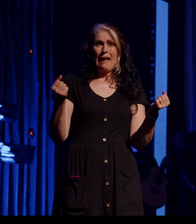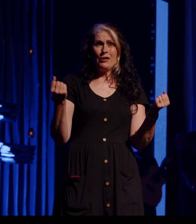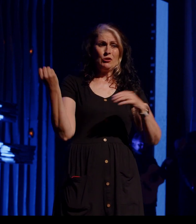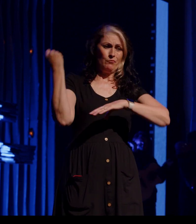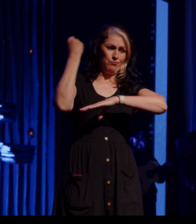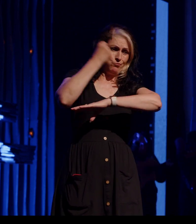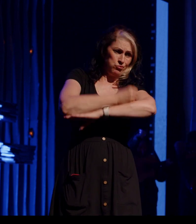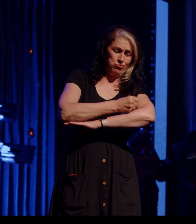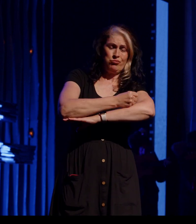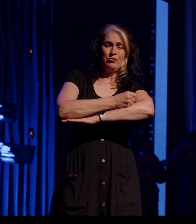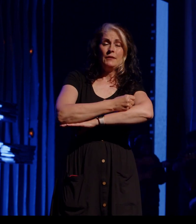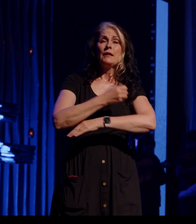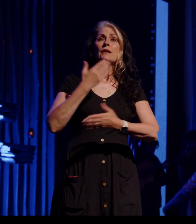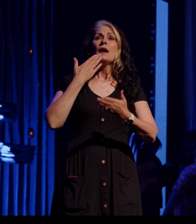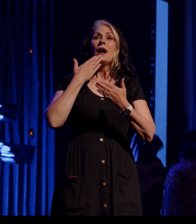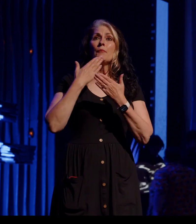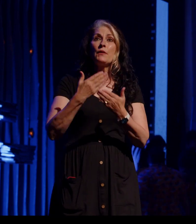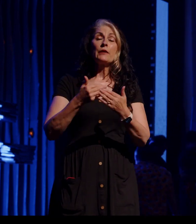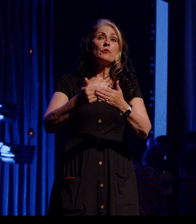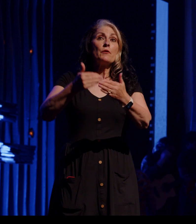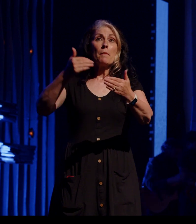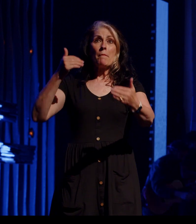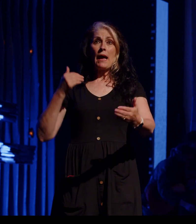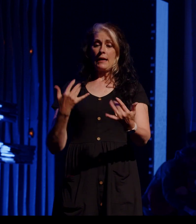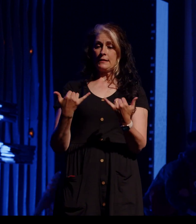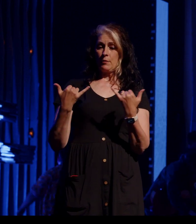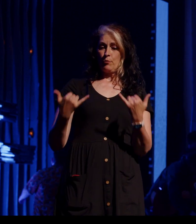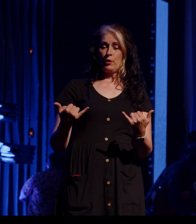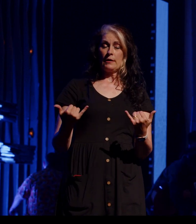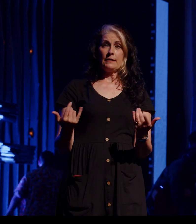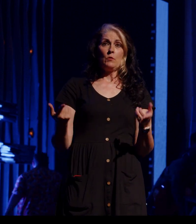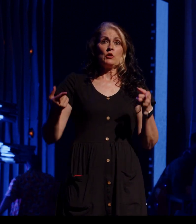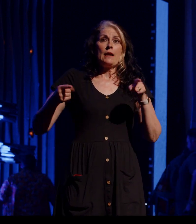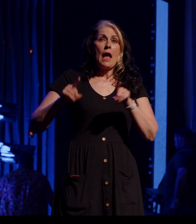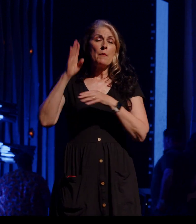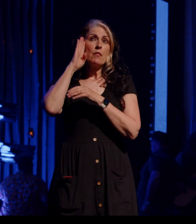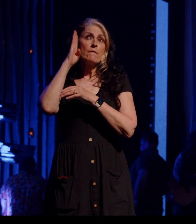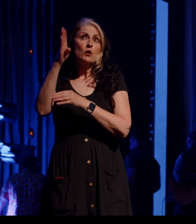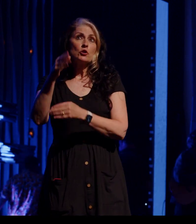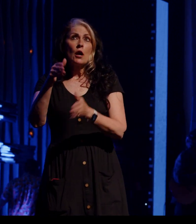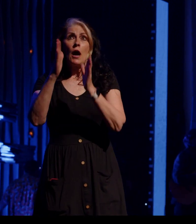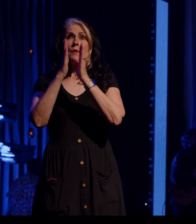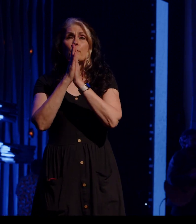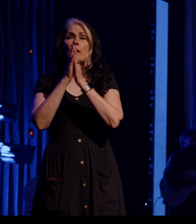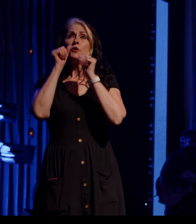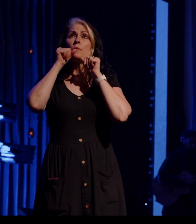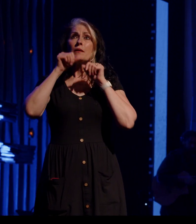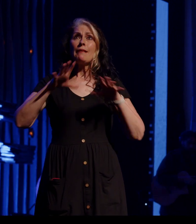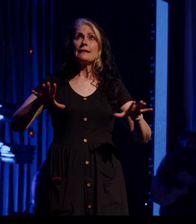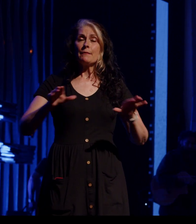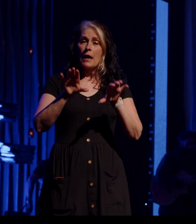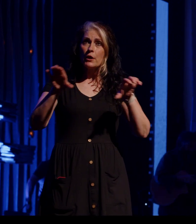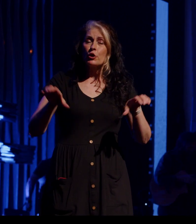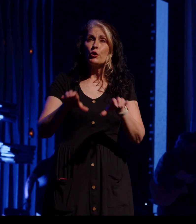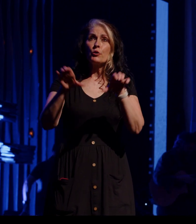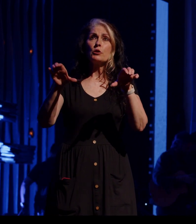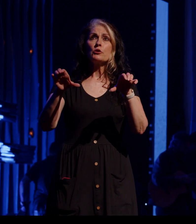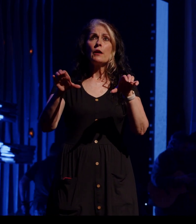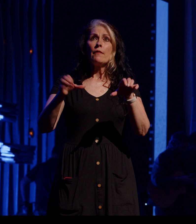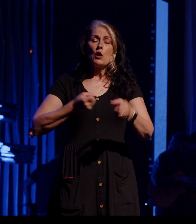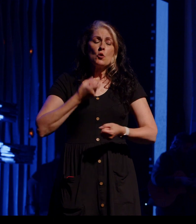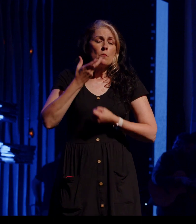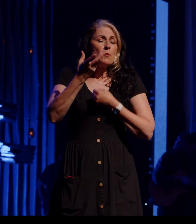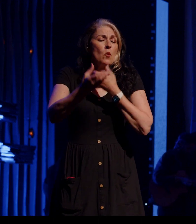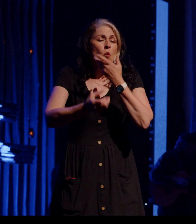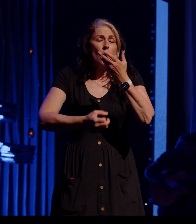so thankful for them in the past, present, and what's going to happen in the future. I pray you bless them and encourage them. I pray, God, that you pour into